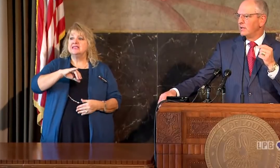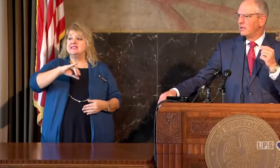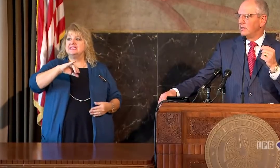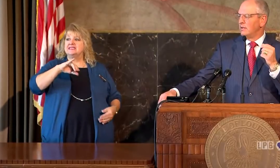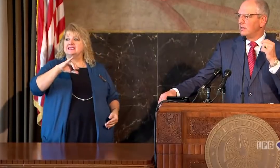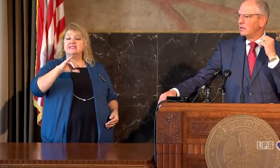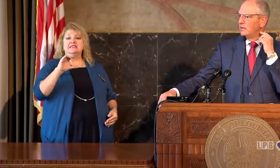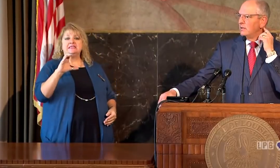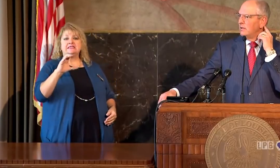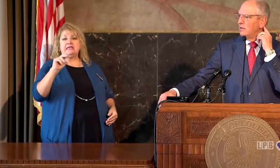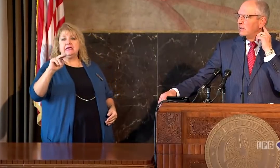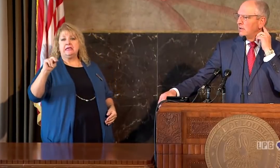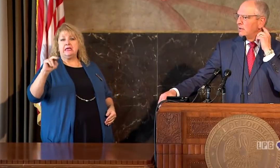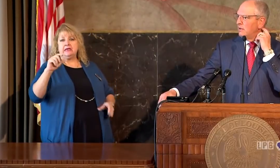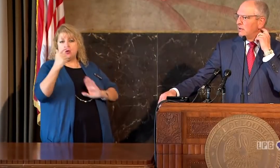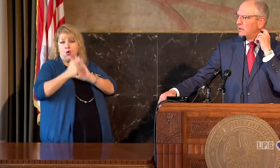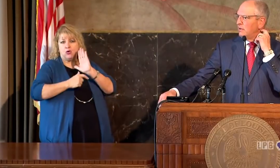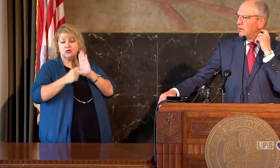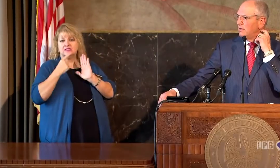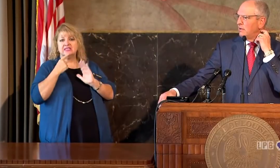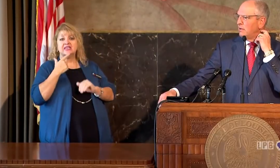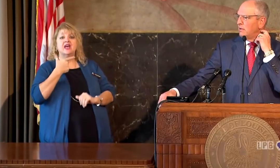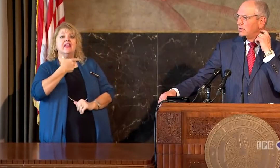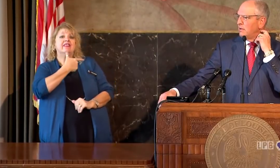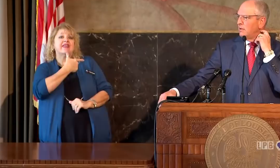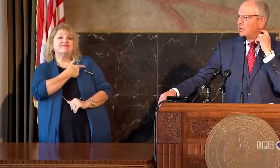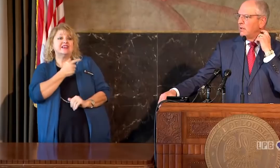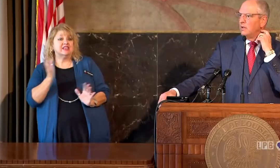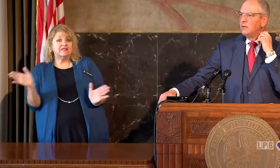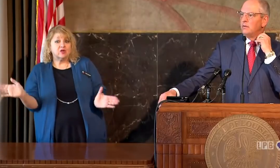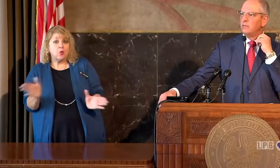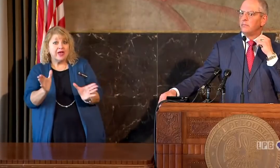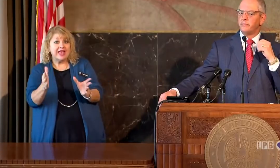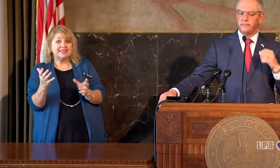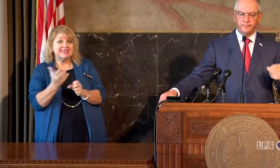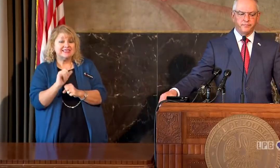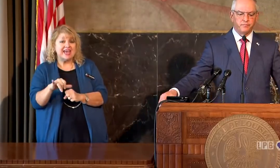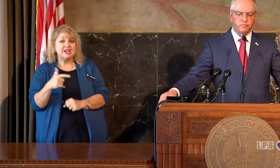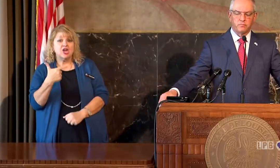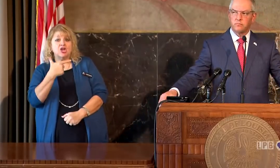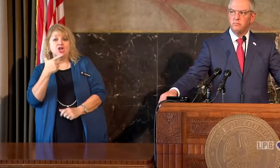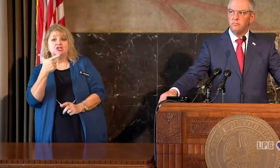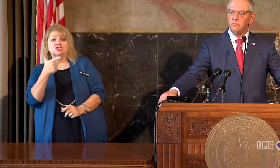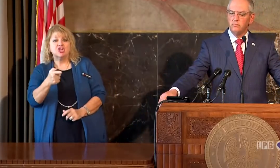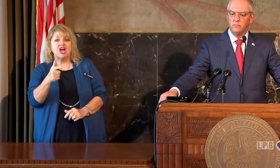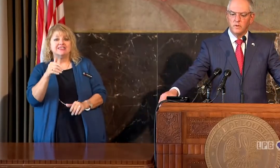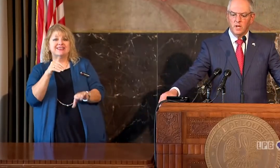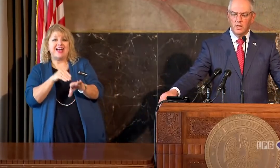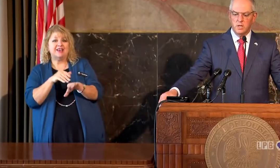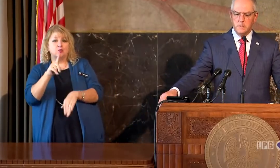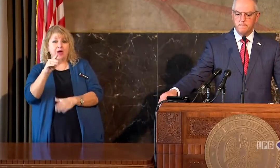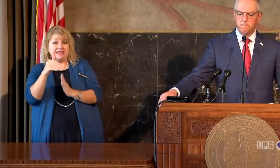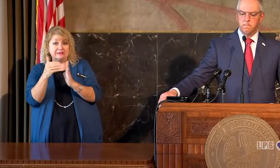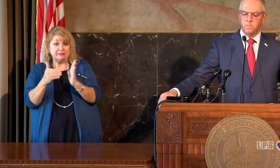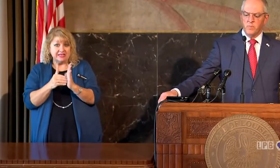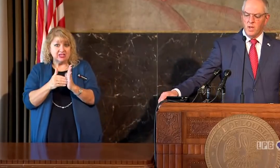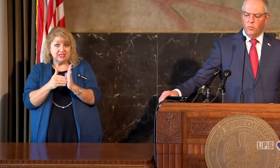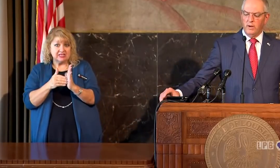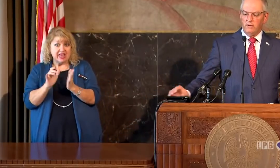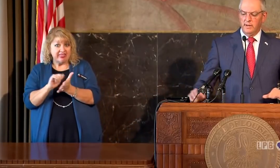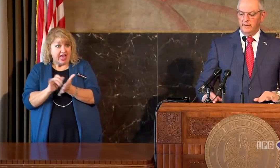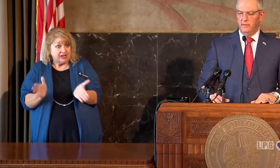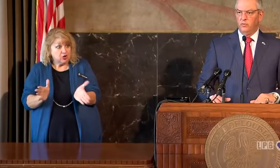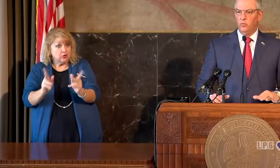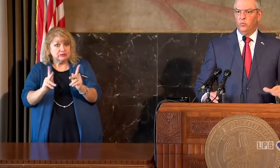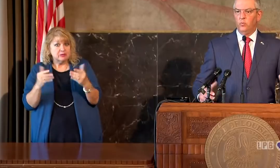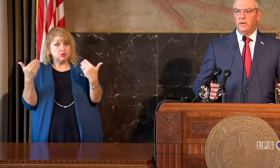Okay. I've seen an article as well. It was saying that the vaccine lotteries may not have actually helped Yeah. reduce vaccination rates. Have you guys seen the same thing here, or what did y'all see?